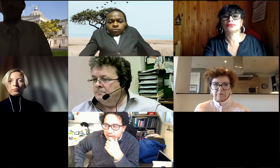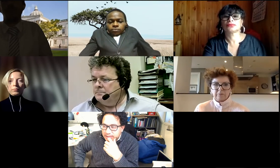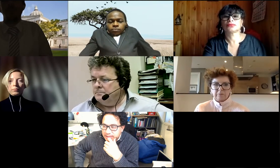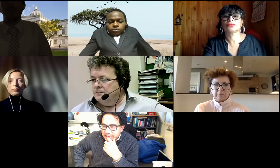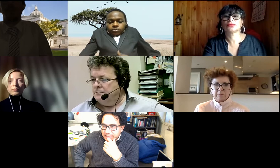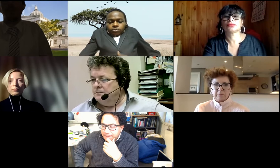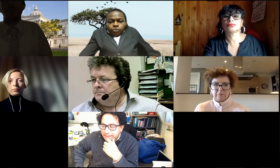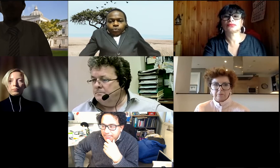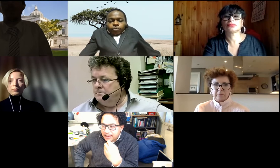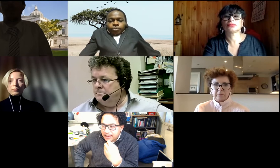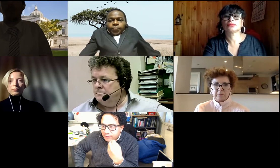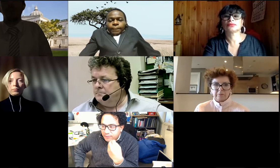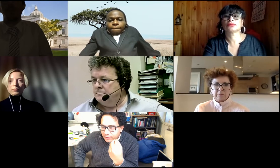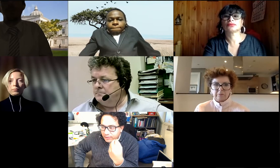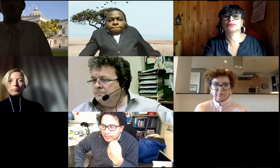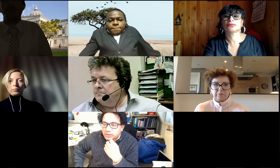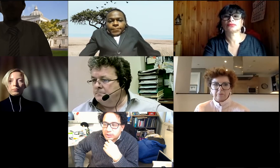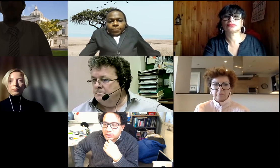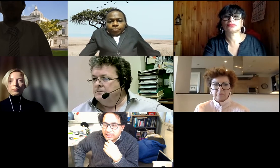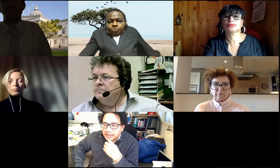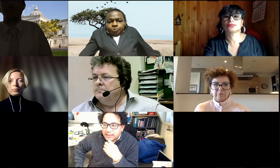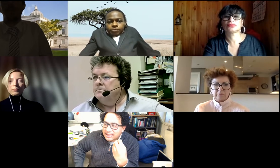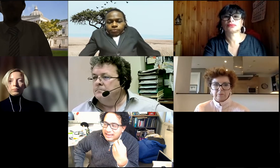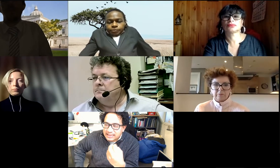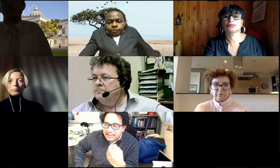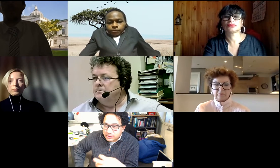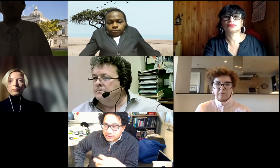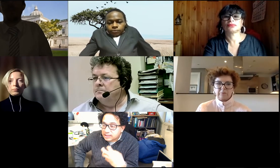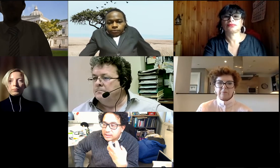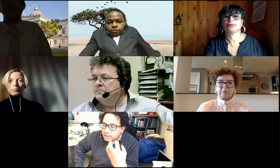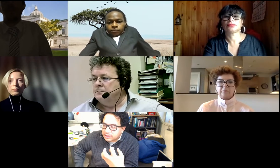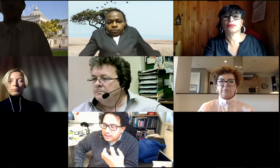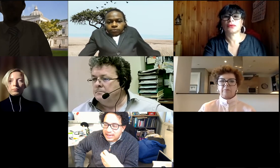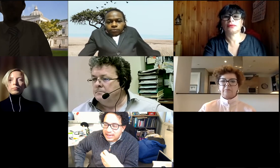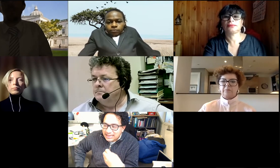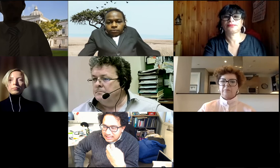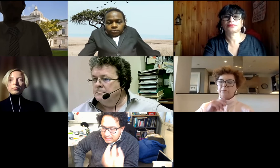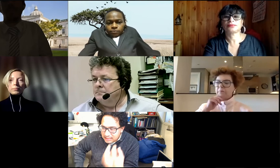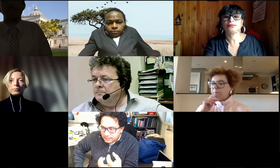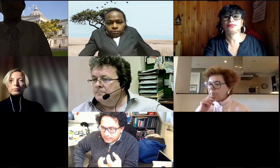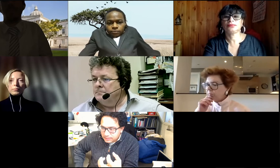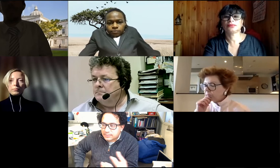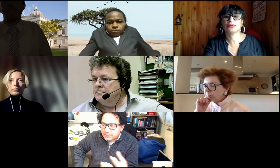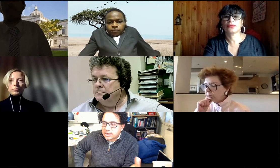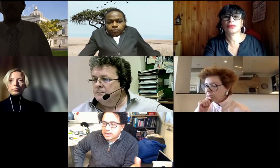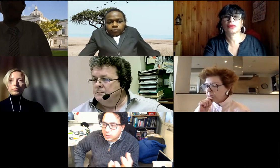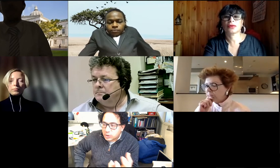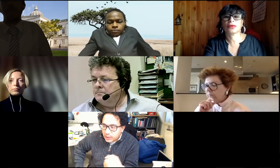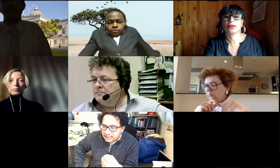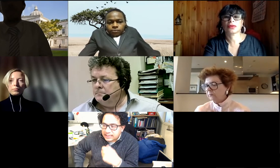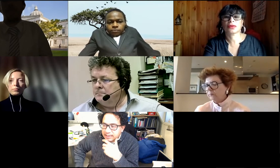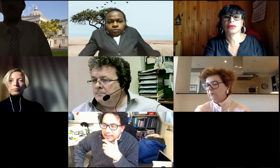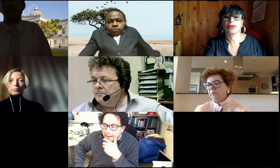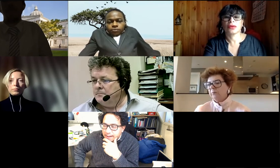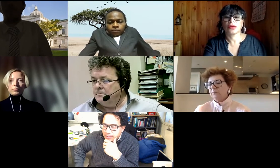problems from a first person perspective, I think it's key. So either you need to think about interdisciplinary teams, which brings